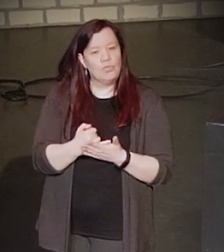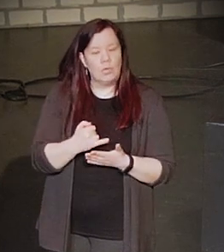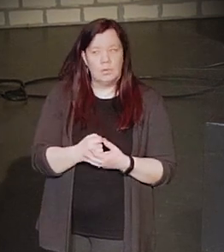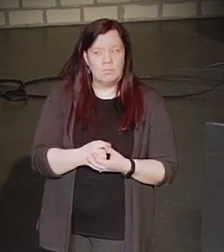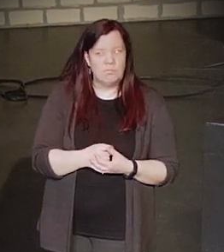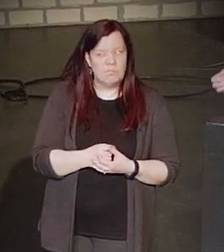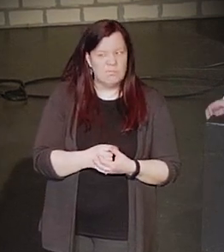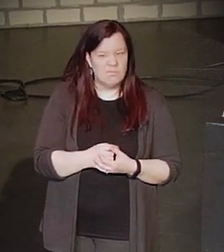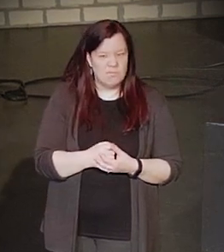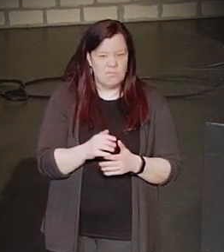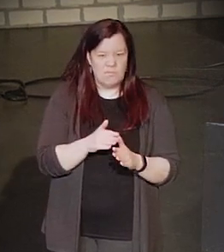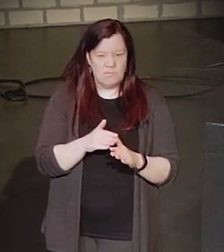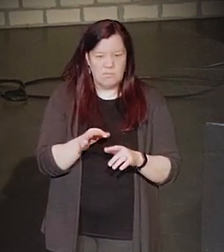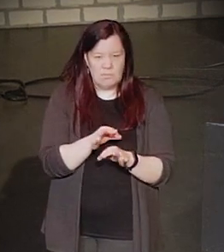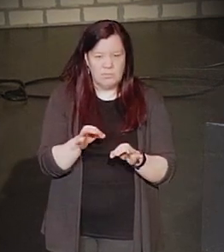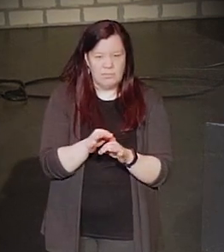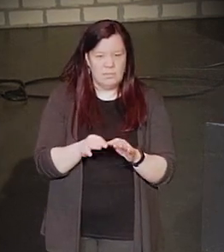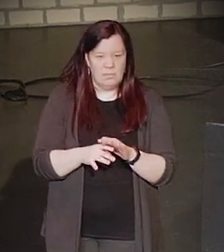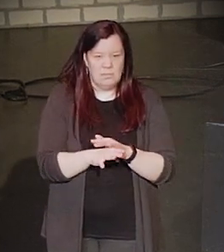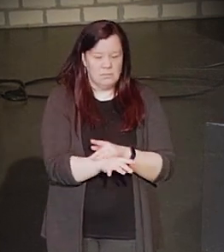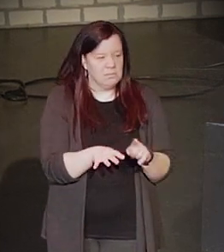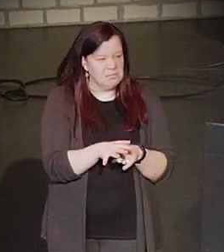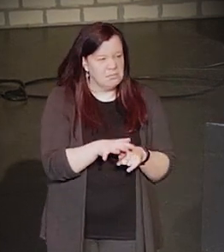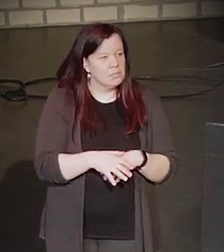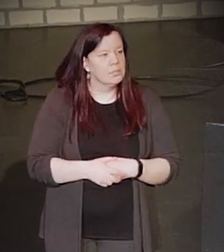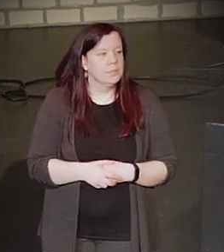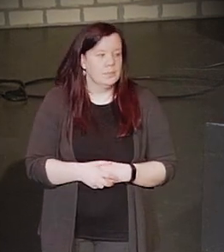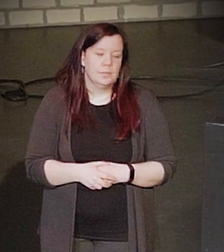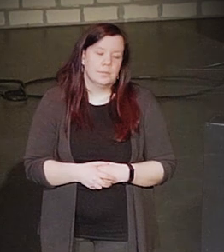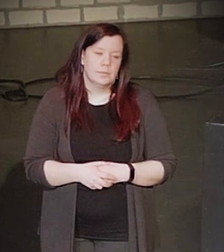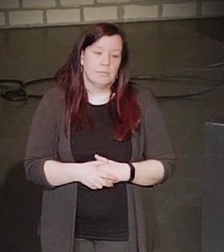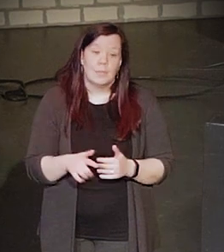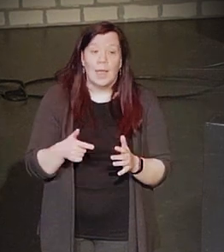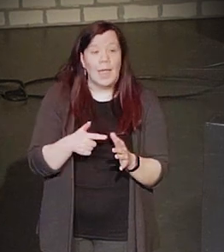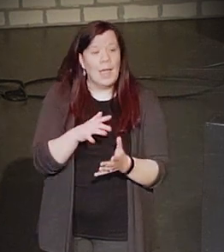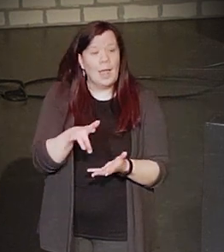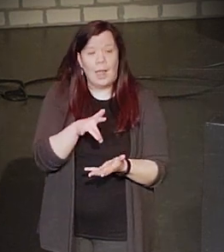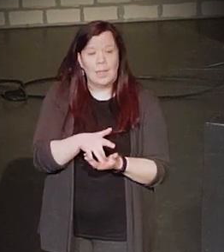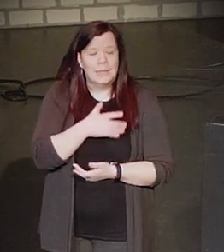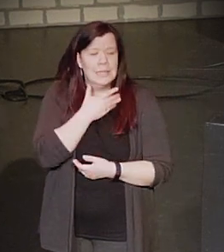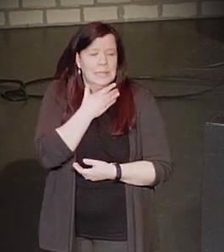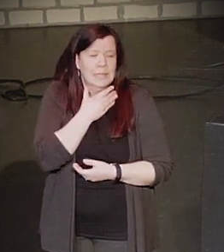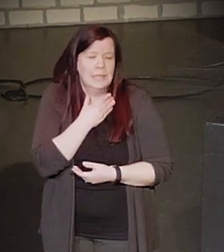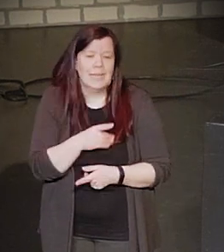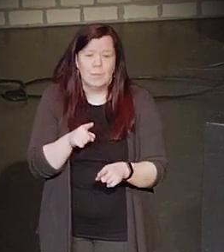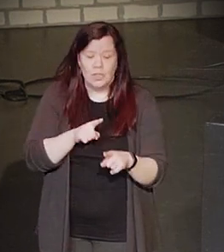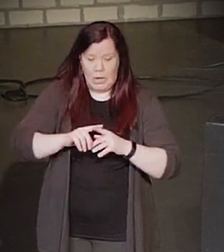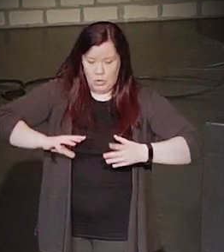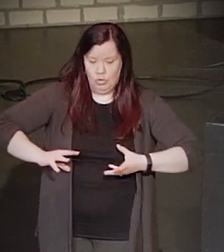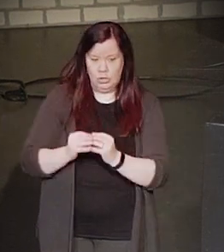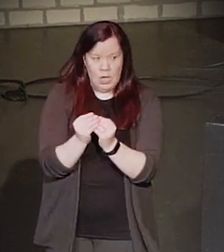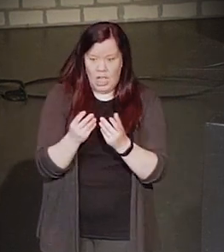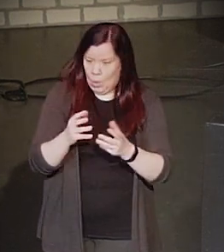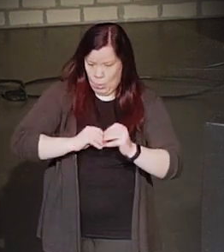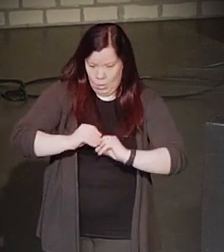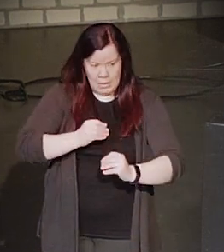often nefarious and underhand ways. You've got Athens desperately trying to reinvent itself